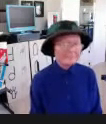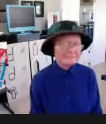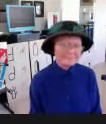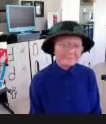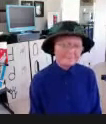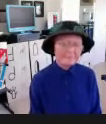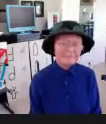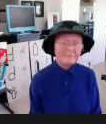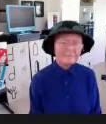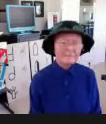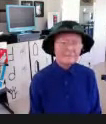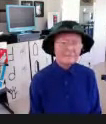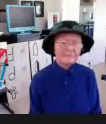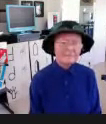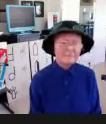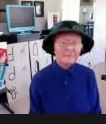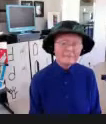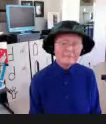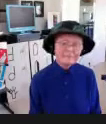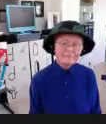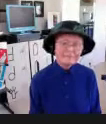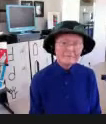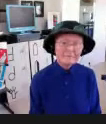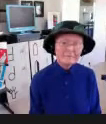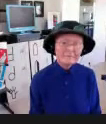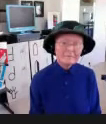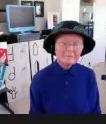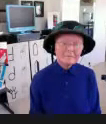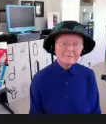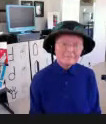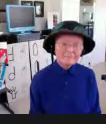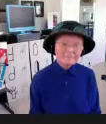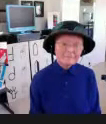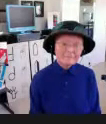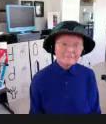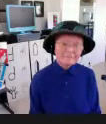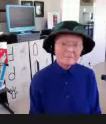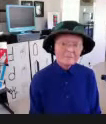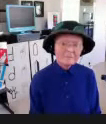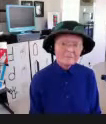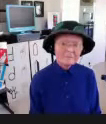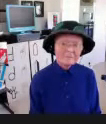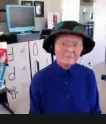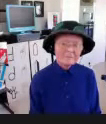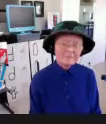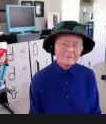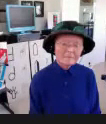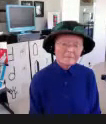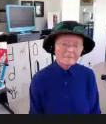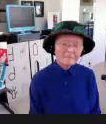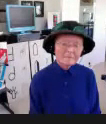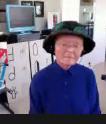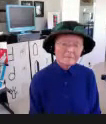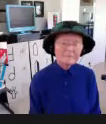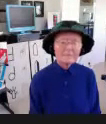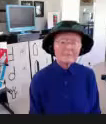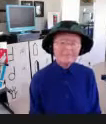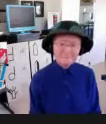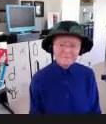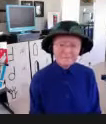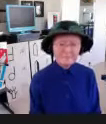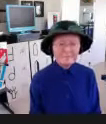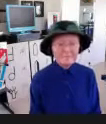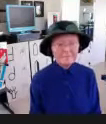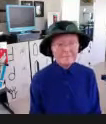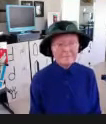This is the sign not for a specific number, but for the concept of number. That picture I showed you with all kinds of numbers on it. So